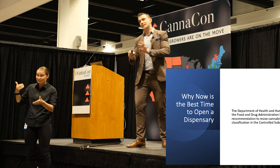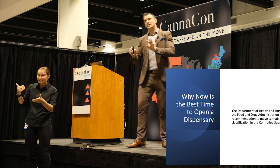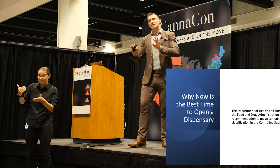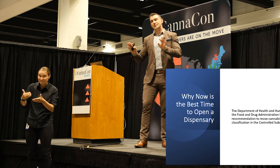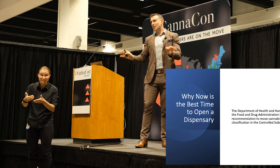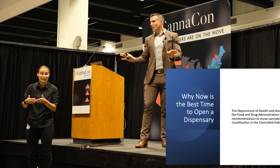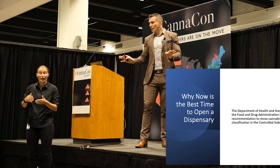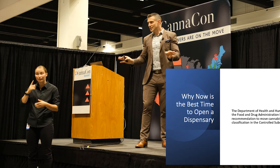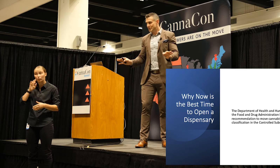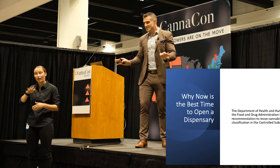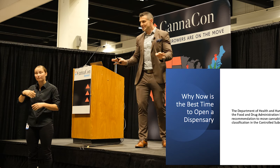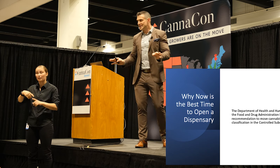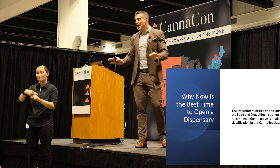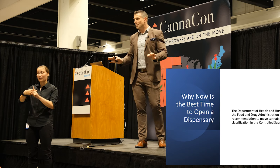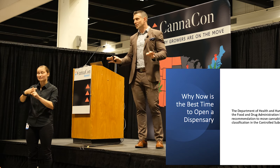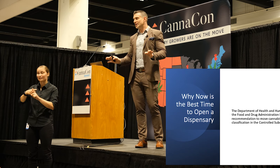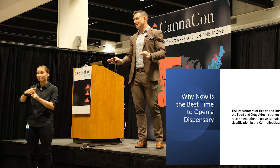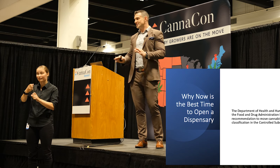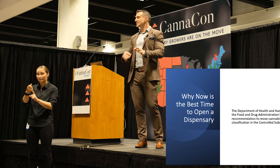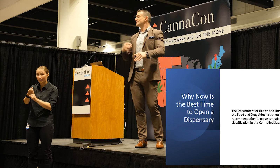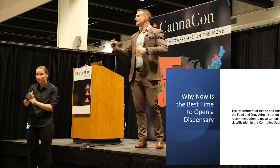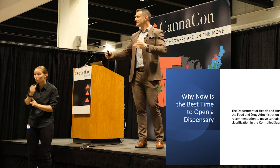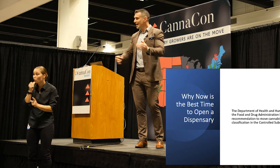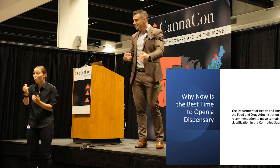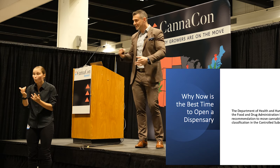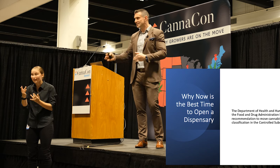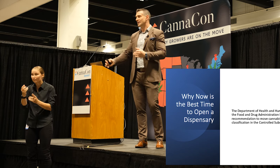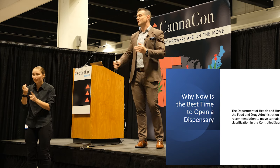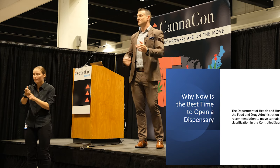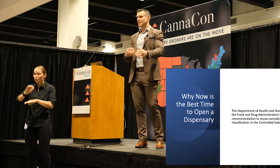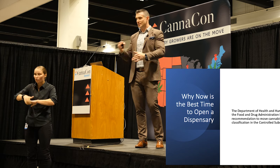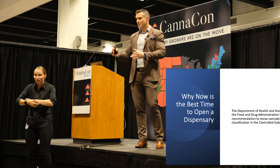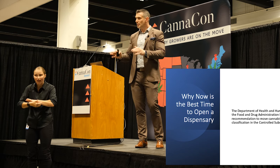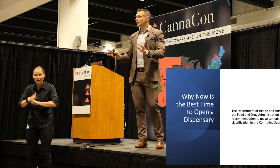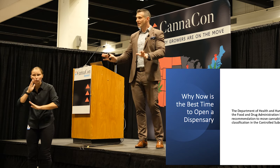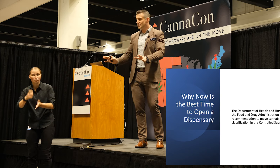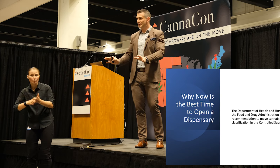I mean, don't go waiting for these things to happen overnight. This is going to take some time to get there,